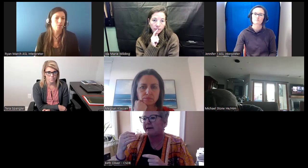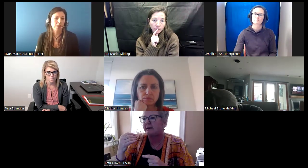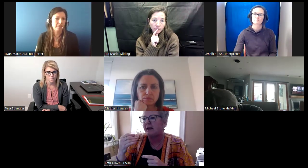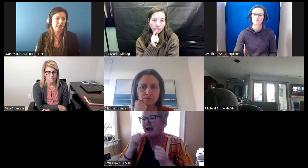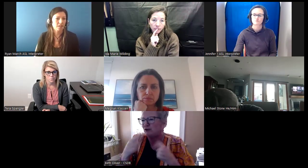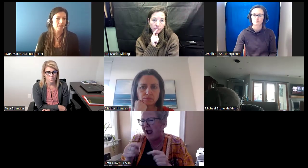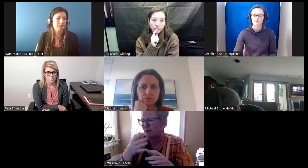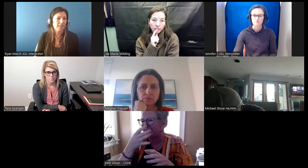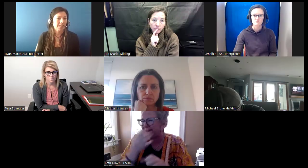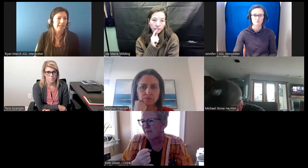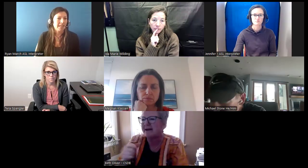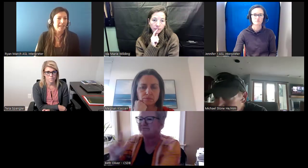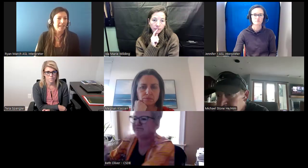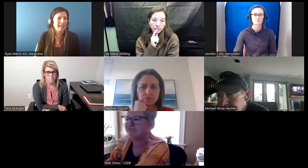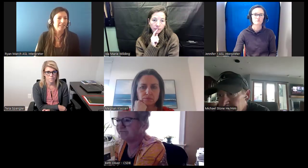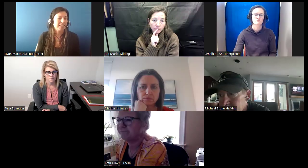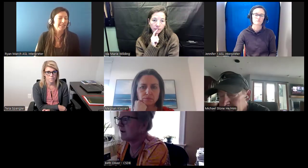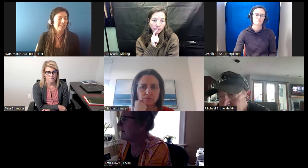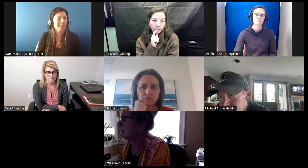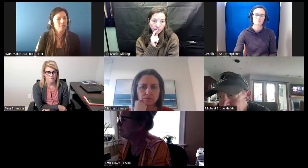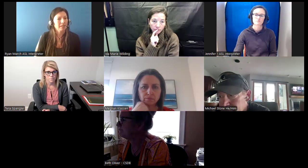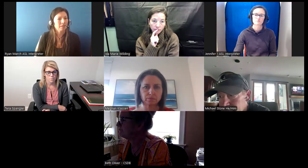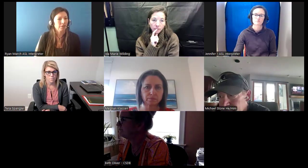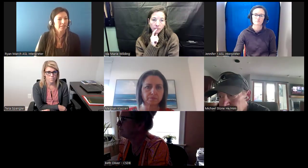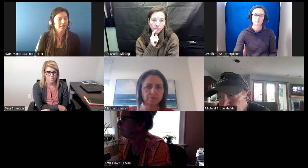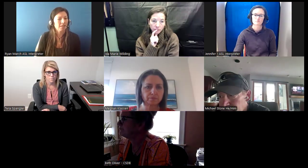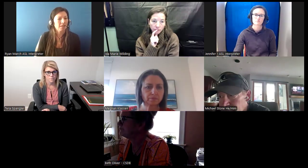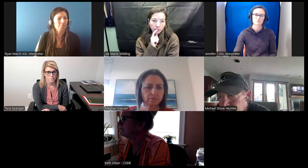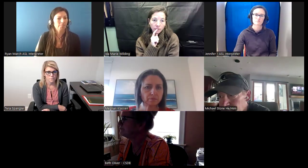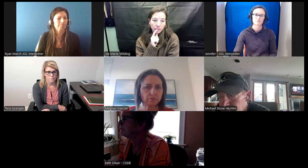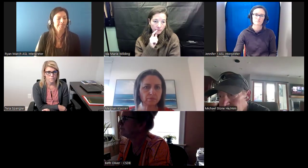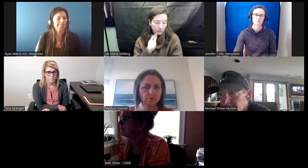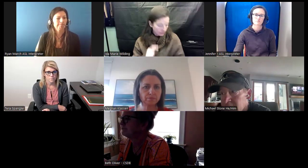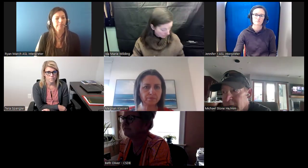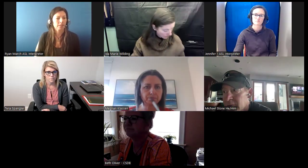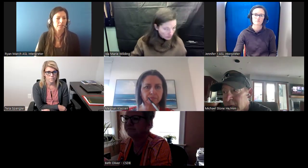bullet points there. And let me see, try how would I summarize this?